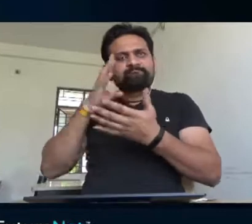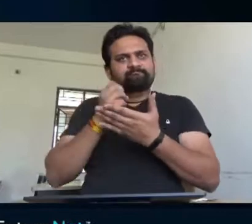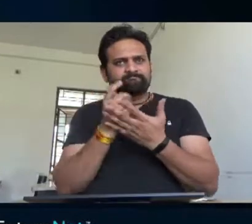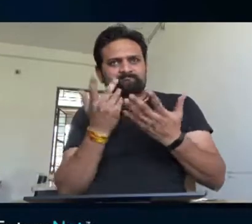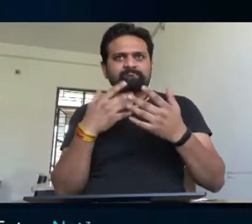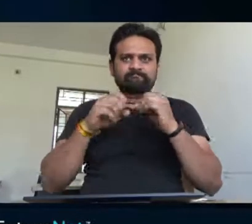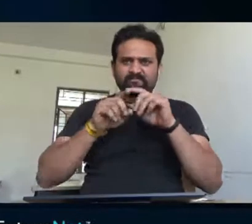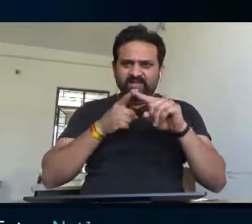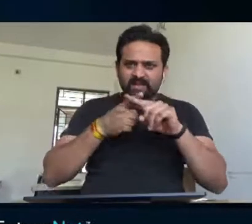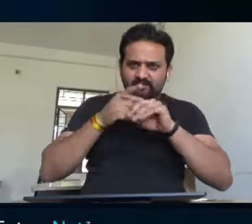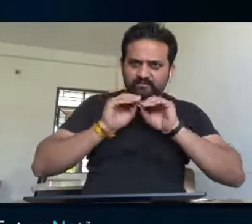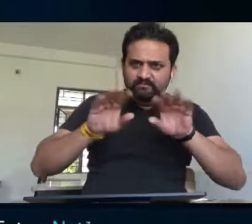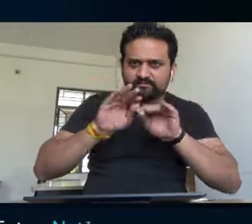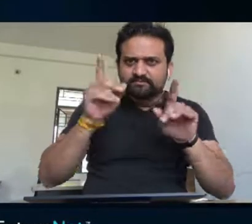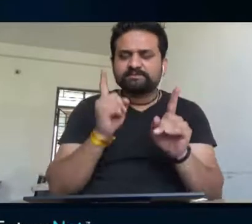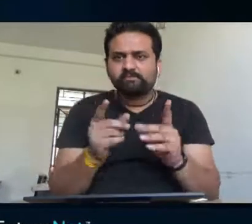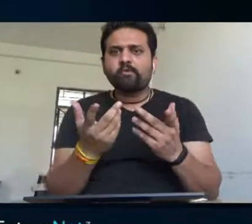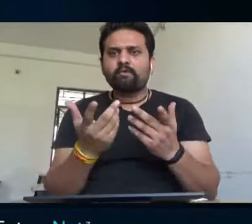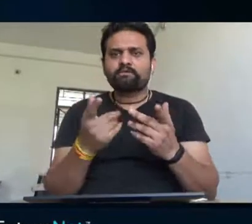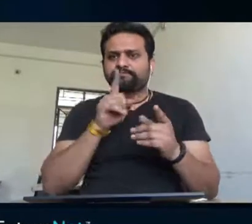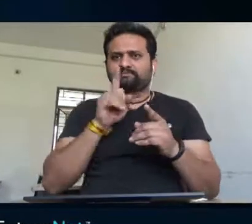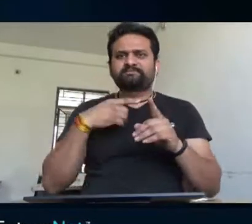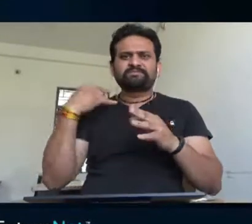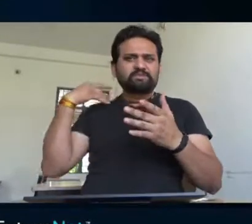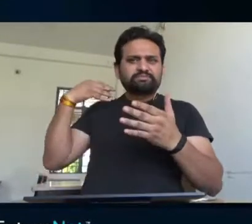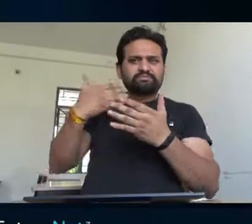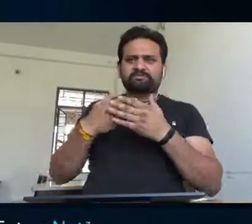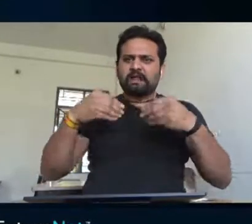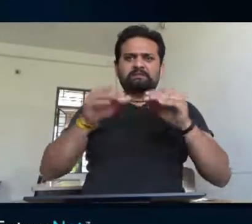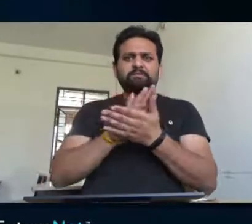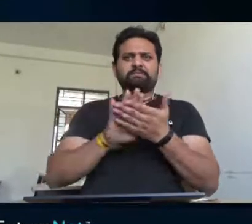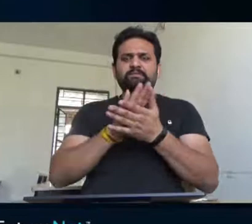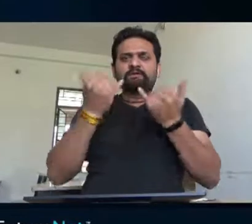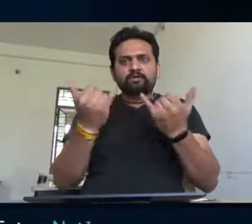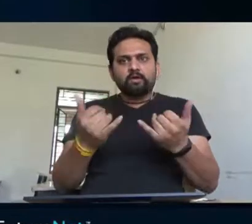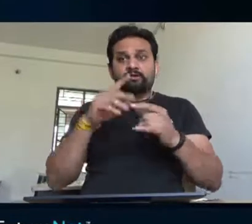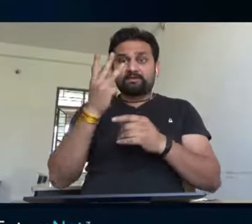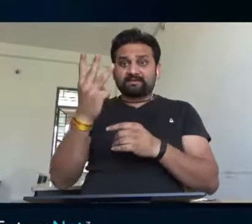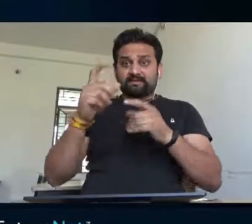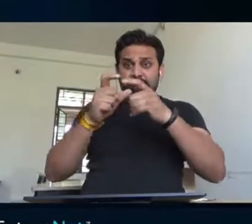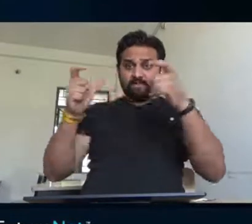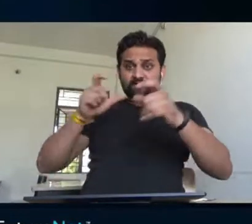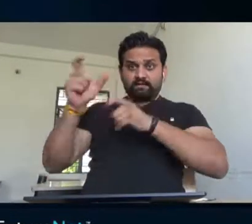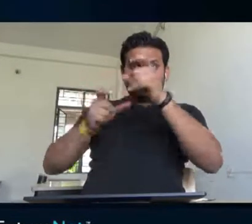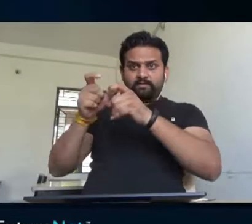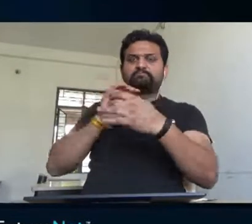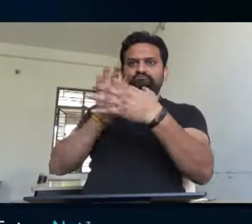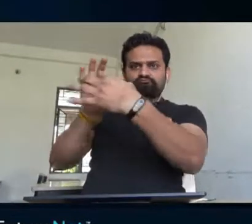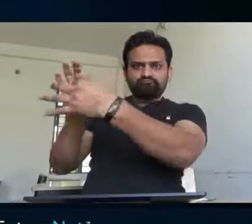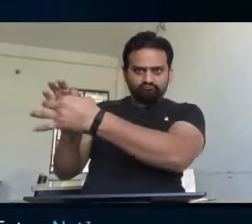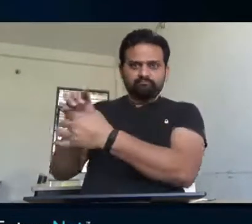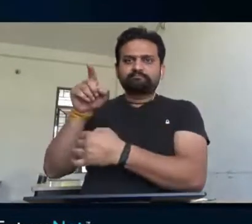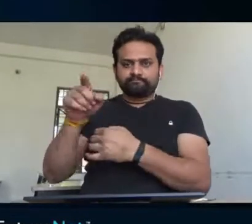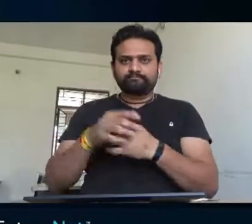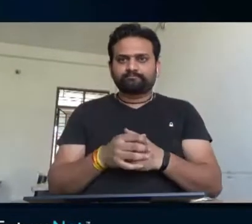didn't any sorry for my English, we didn't any activity for marketing, but now 3 big companies are starting with that. That will be the